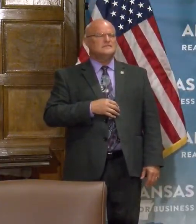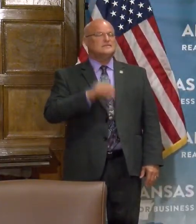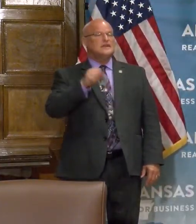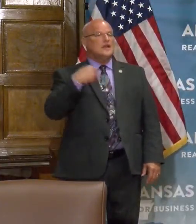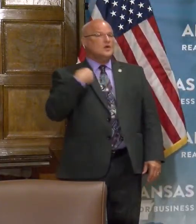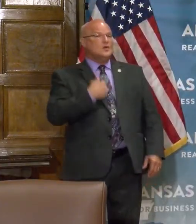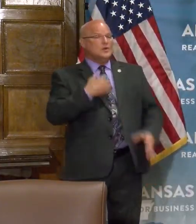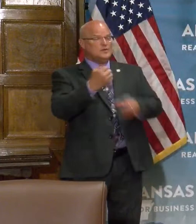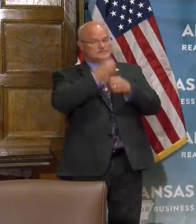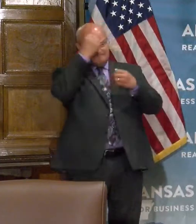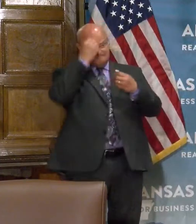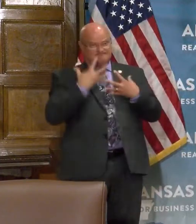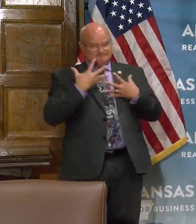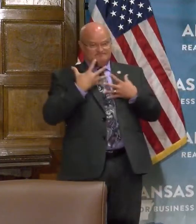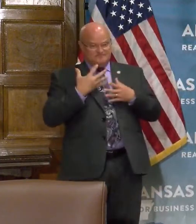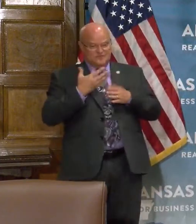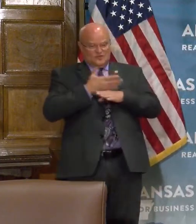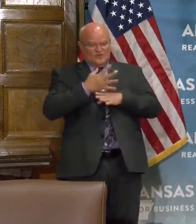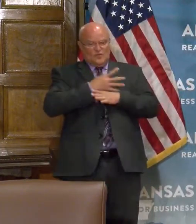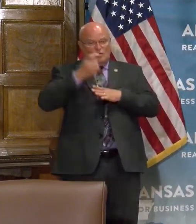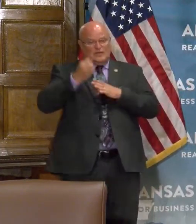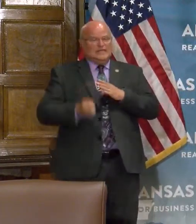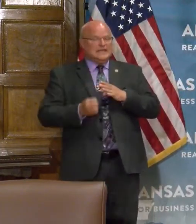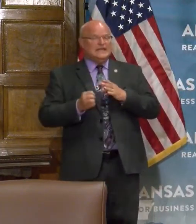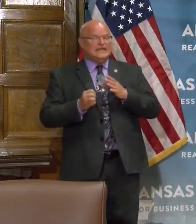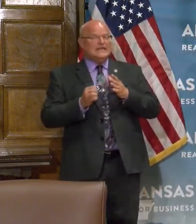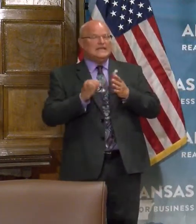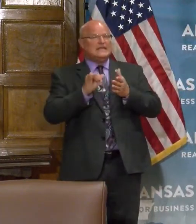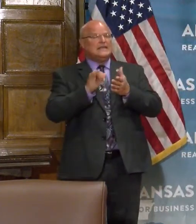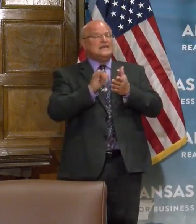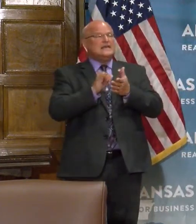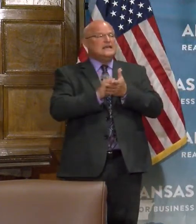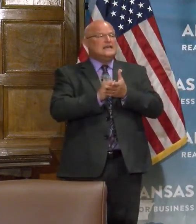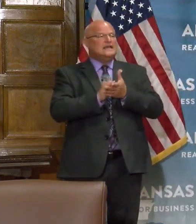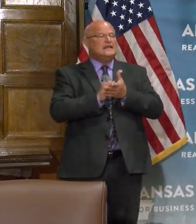Yes, we received notification over the weekend that